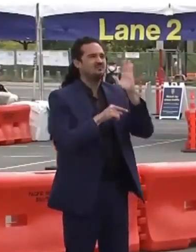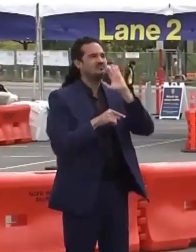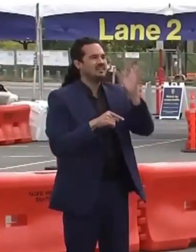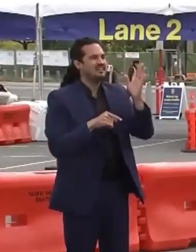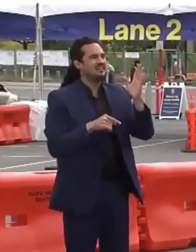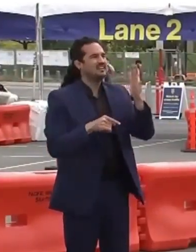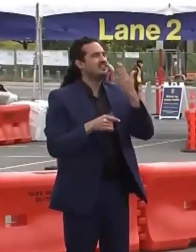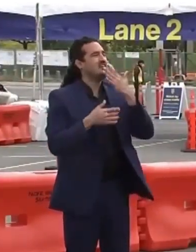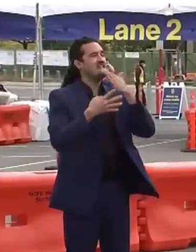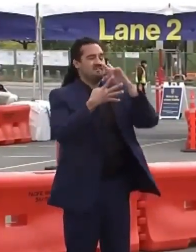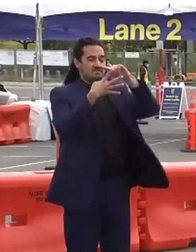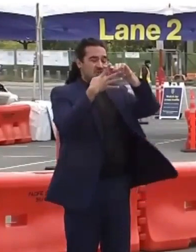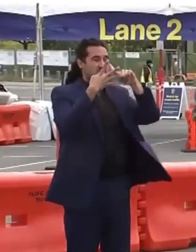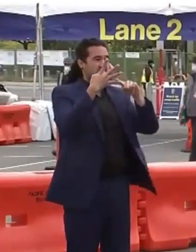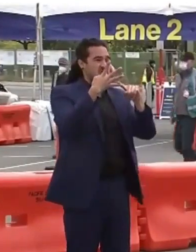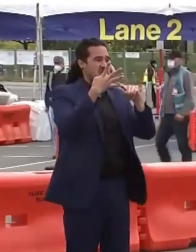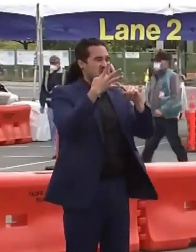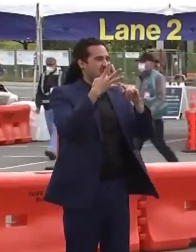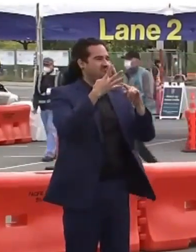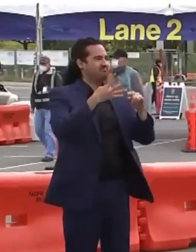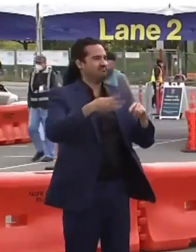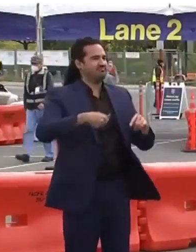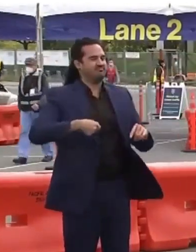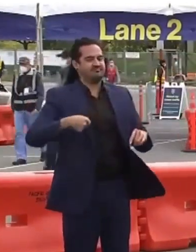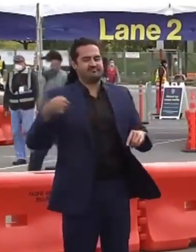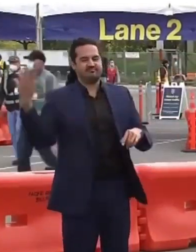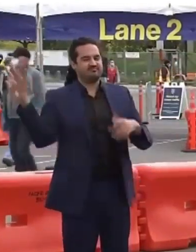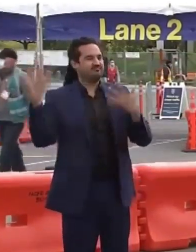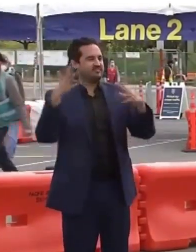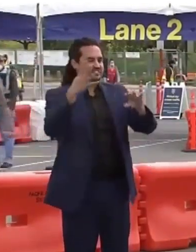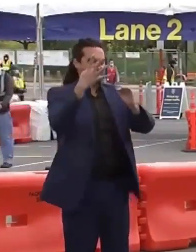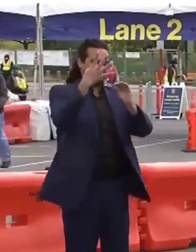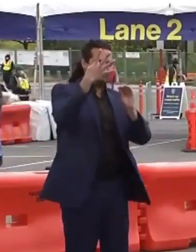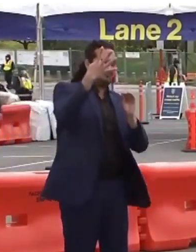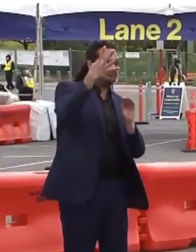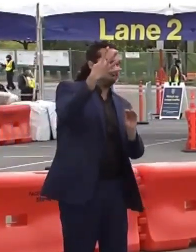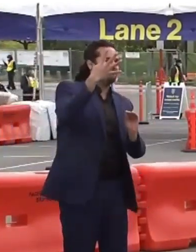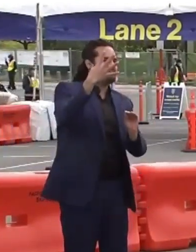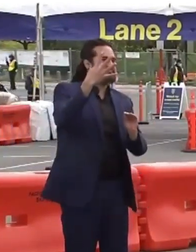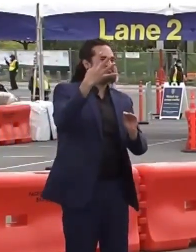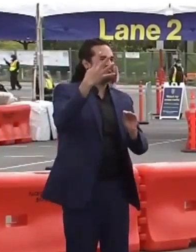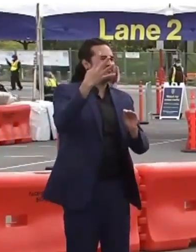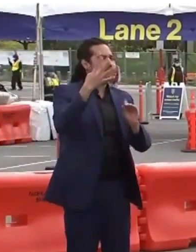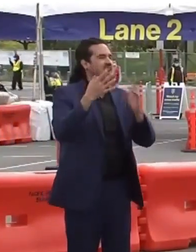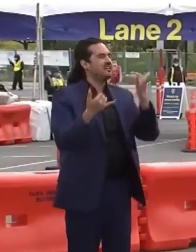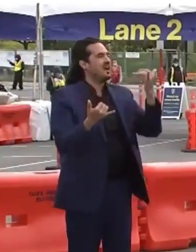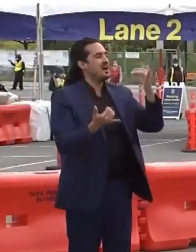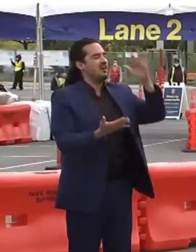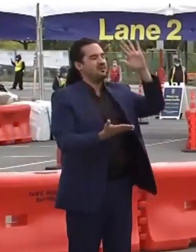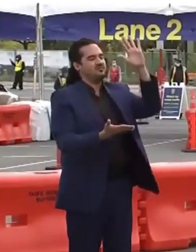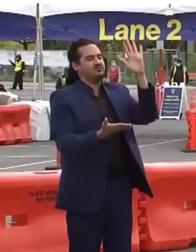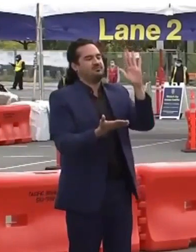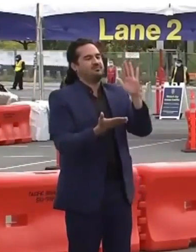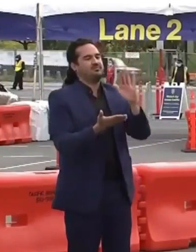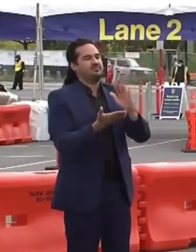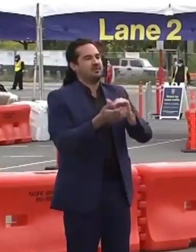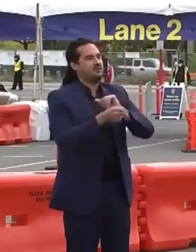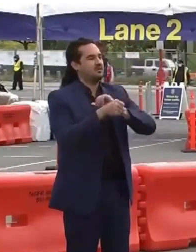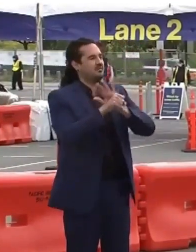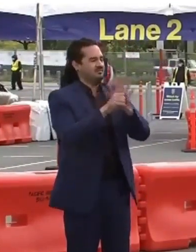tiers. We'll be moving past the dimmer switch. We'll be getting rid of the blueprint as you know it